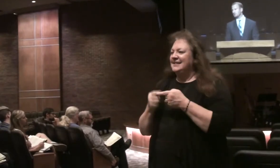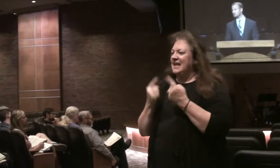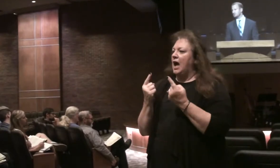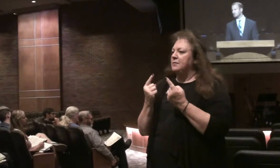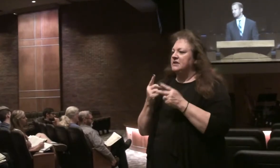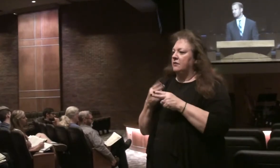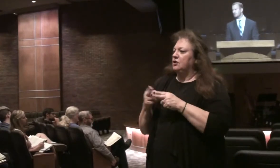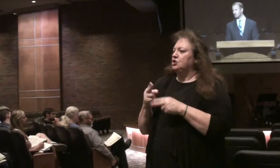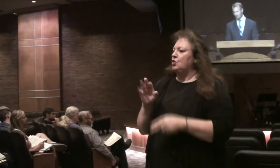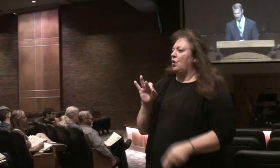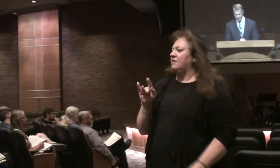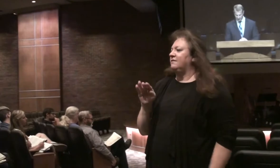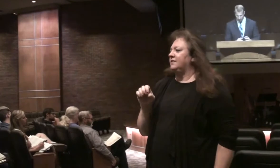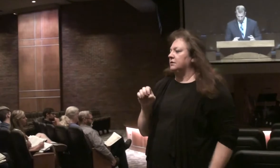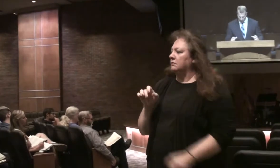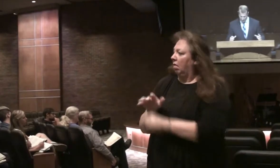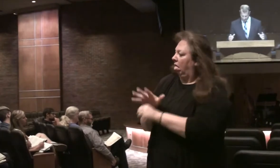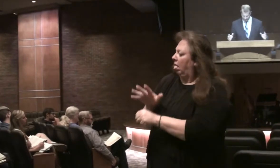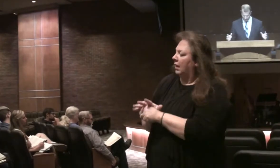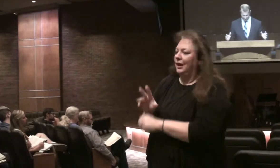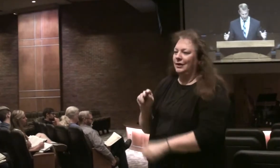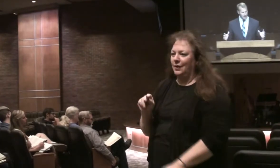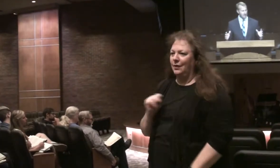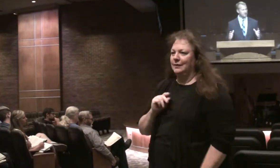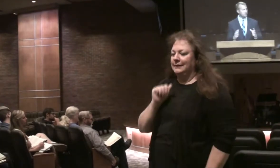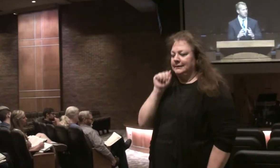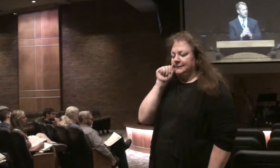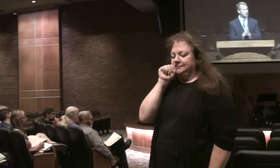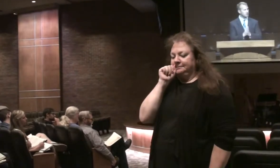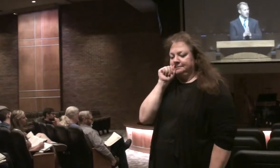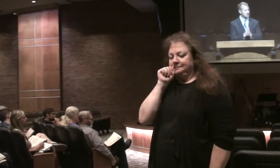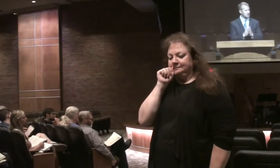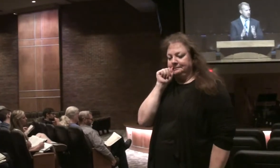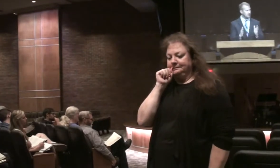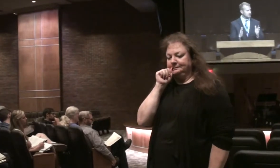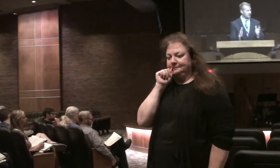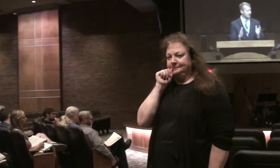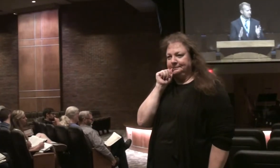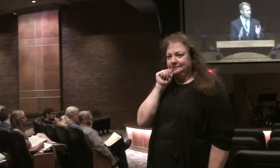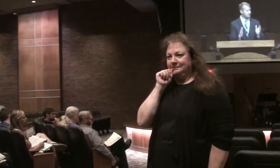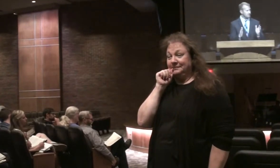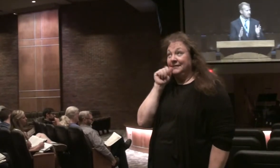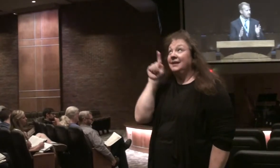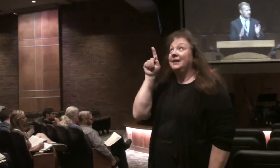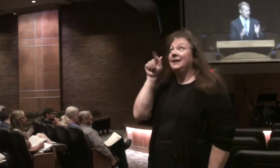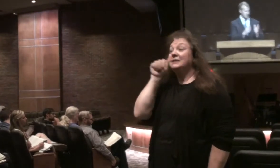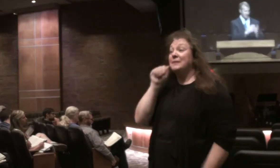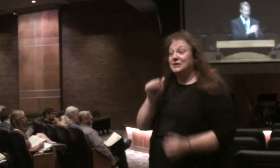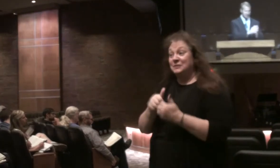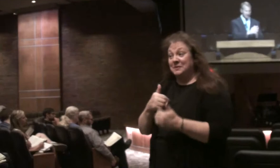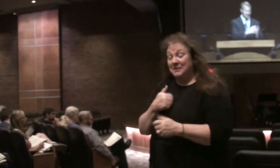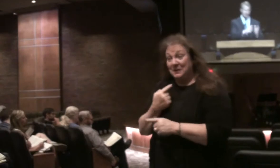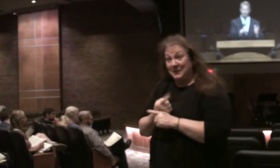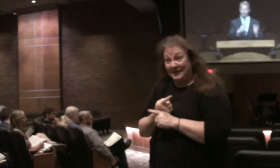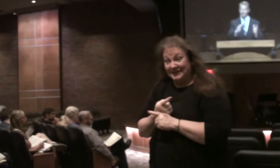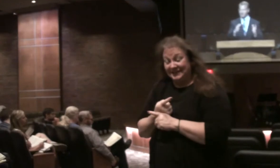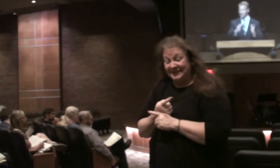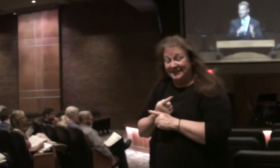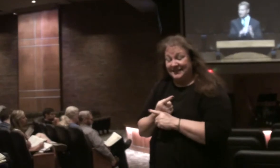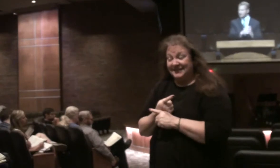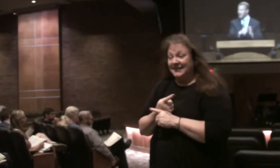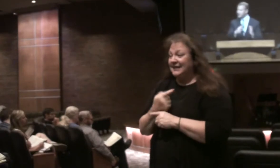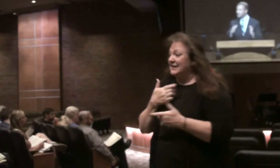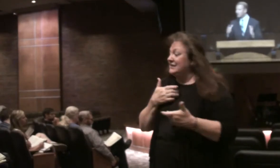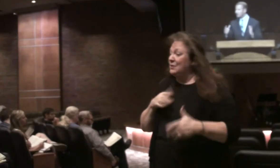short fuse. Love is long-suffering. And of course, the Lord's patient with us, right? He is patient toward us,